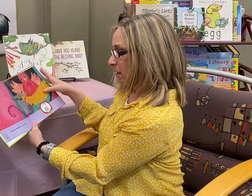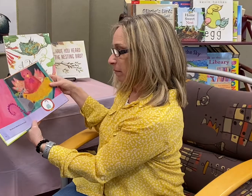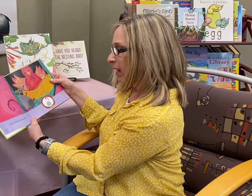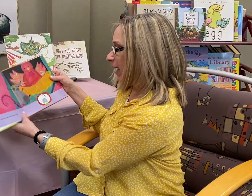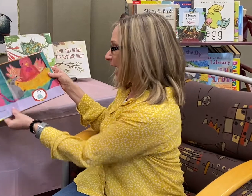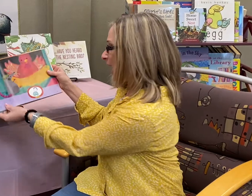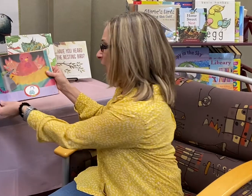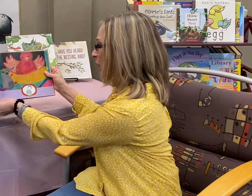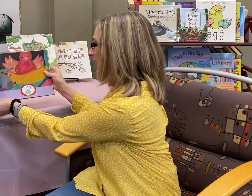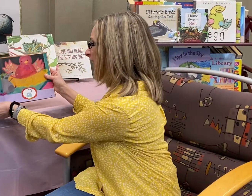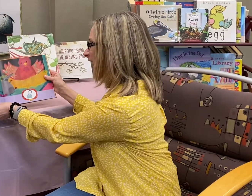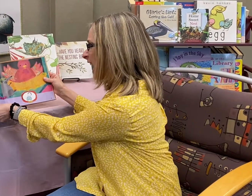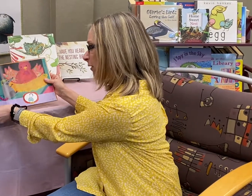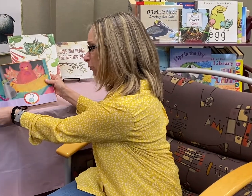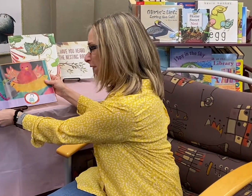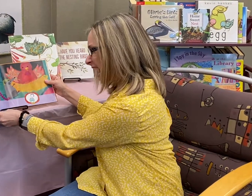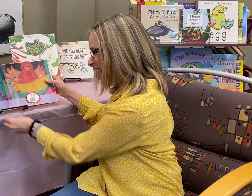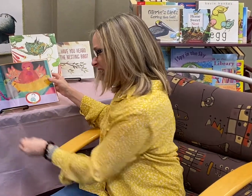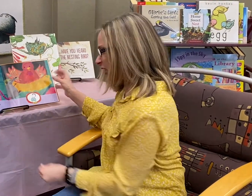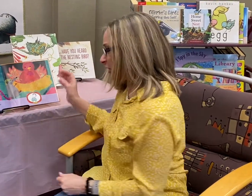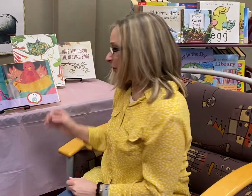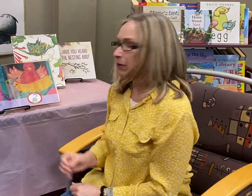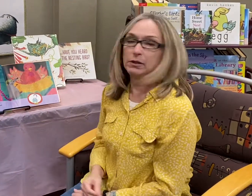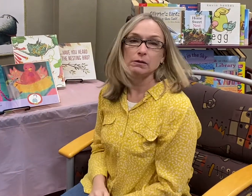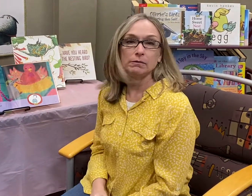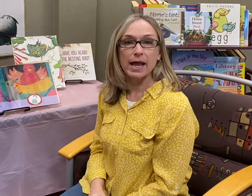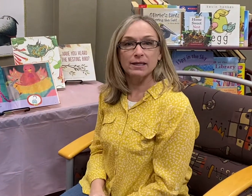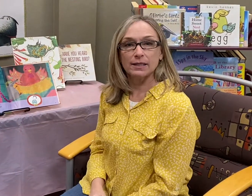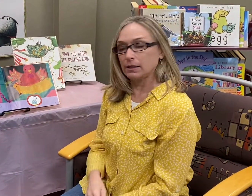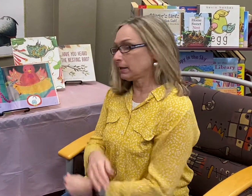But how can I rest? Rest.